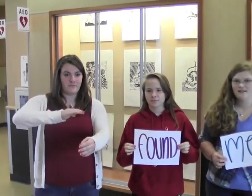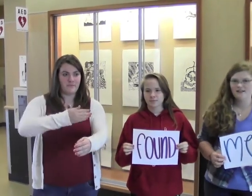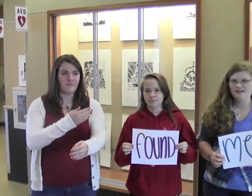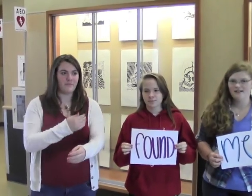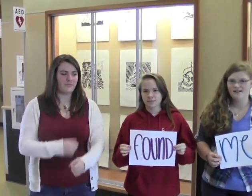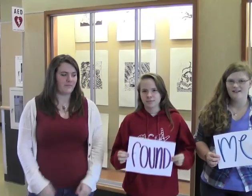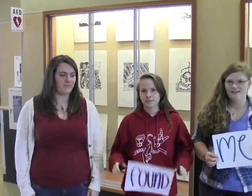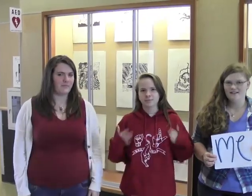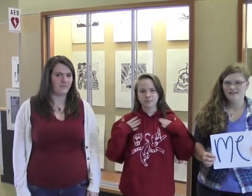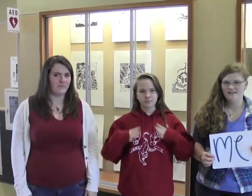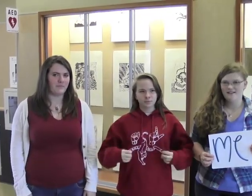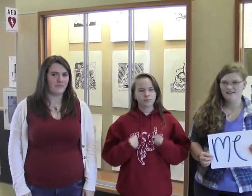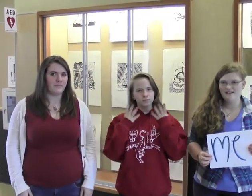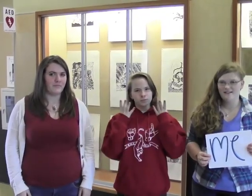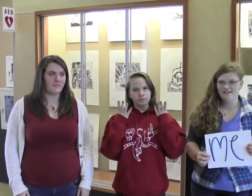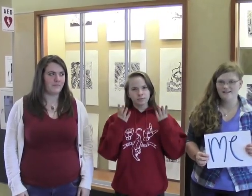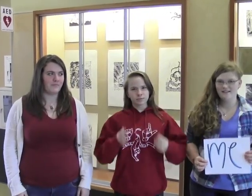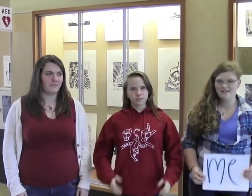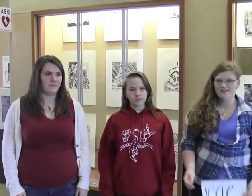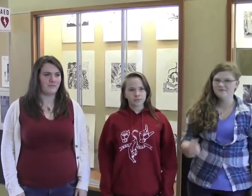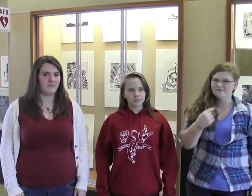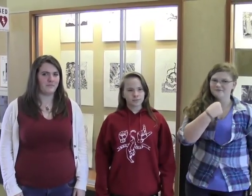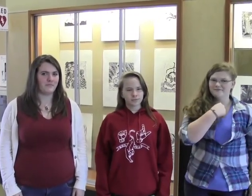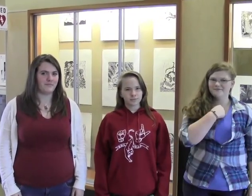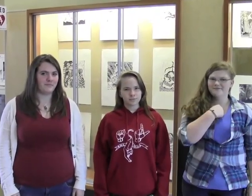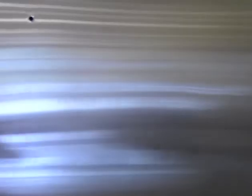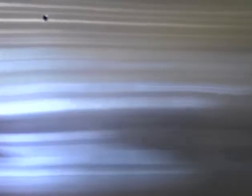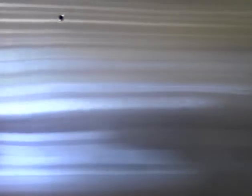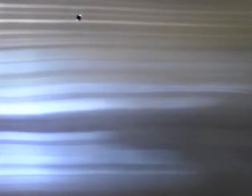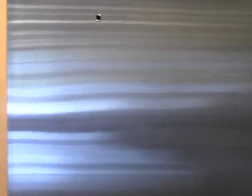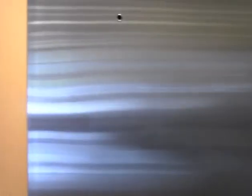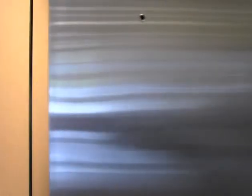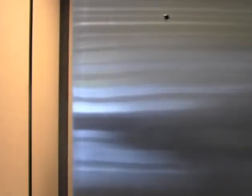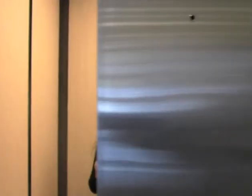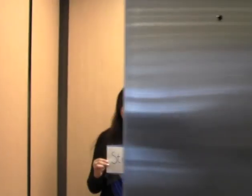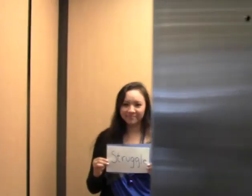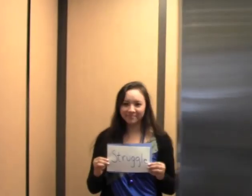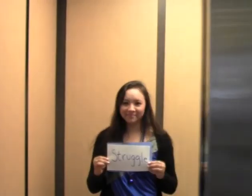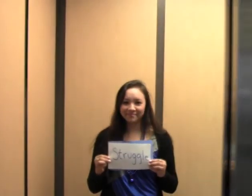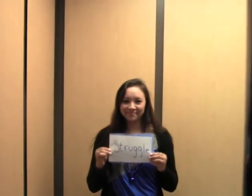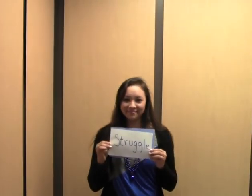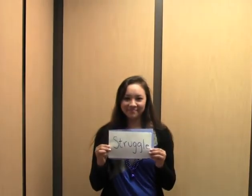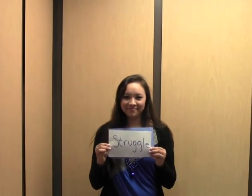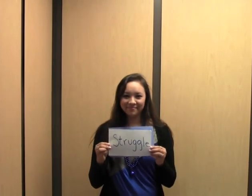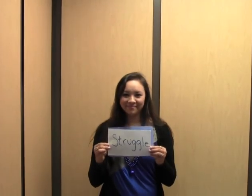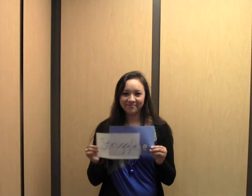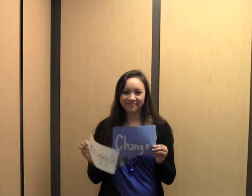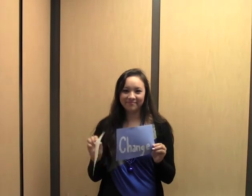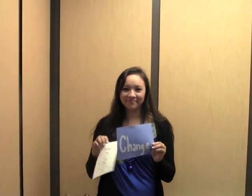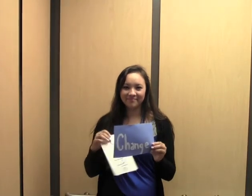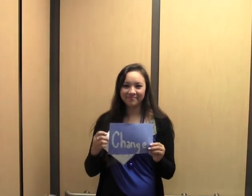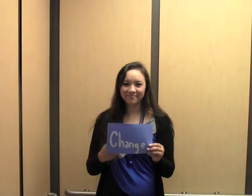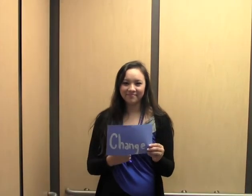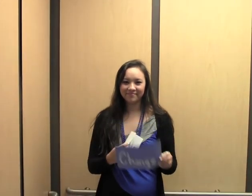got our stories, but please tell me what there's to complain about. When you're happy like a fool,